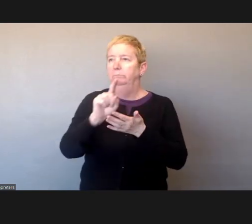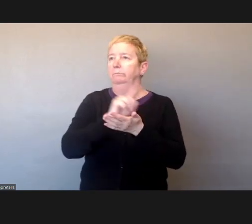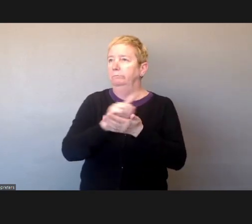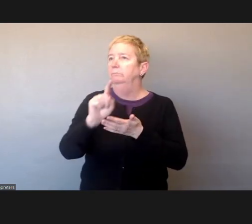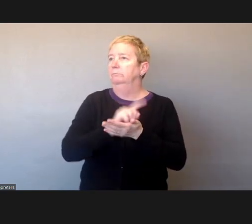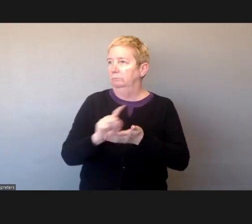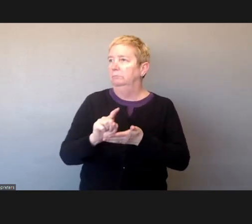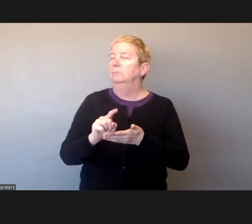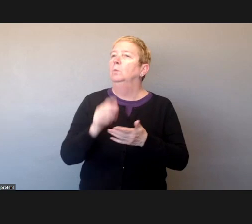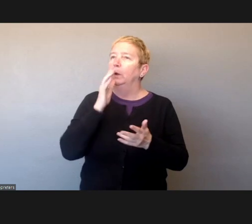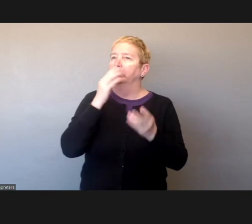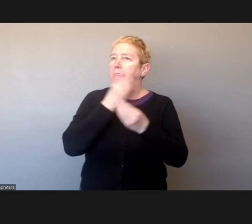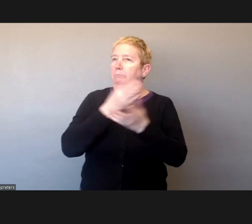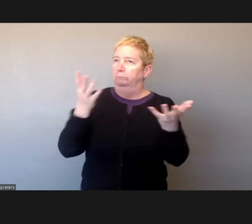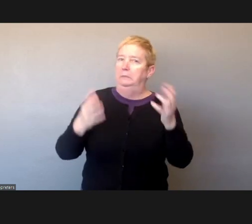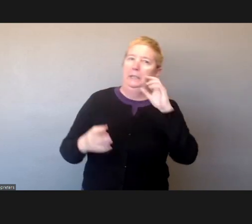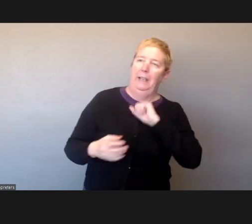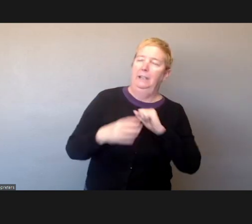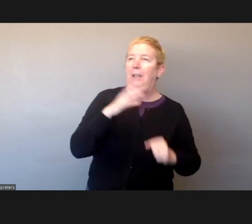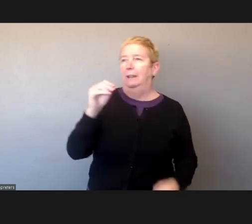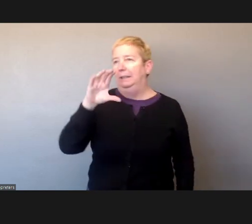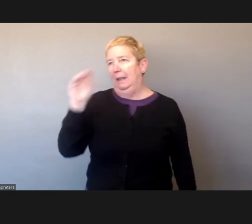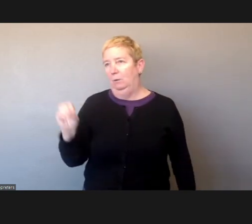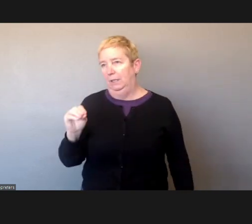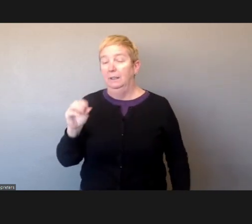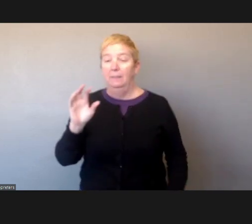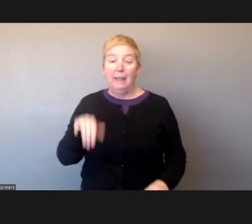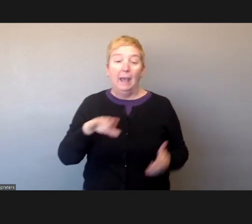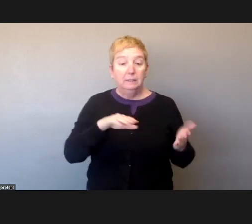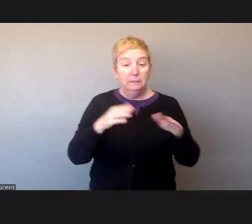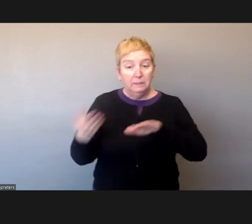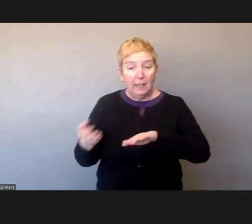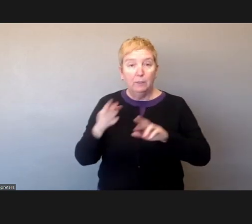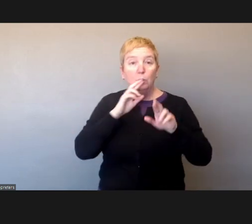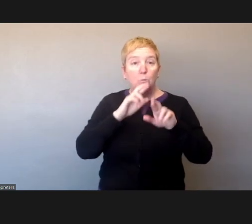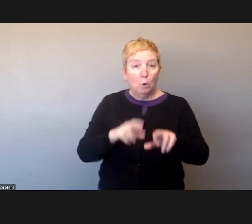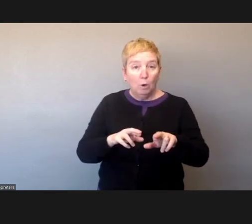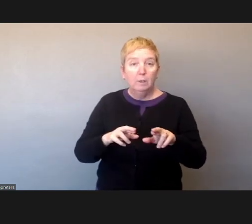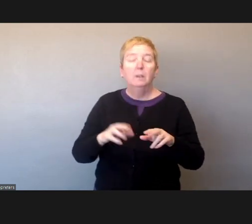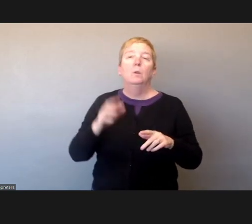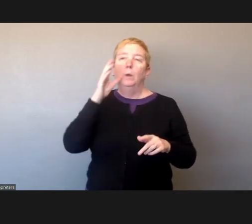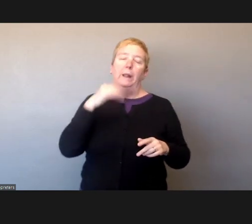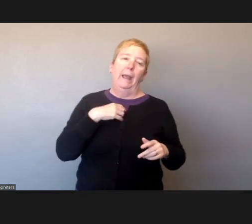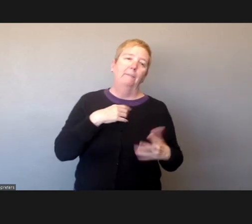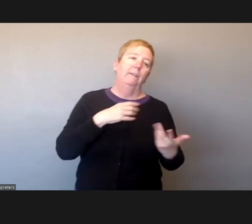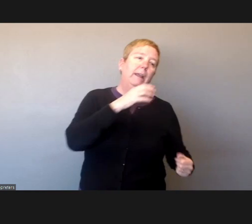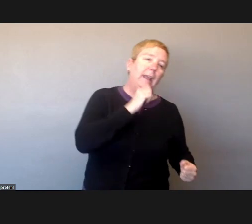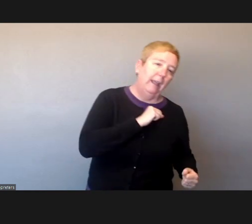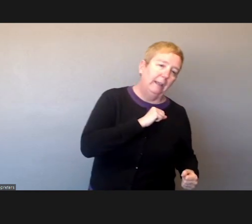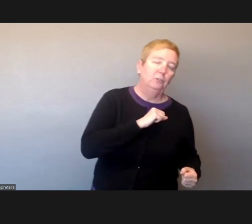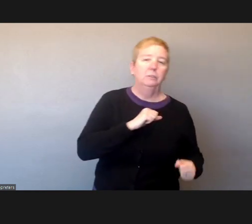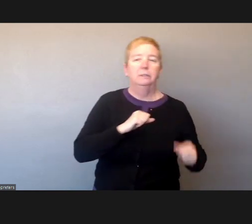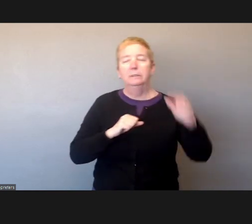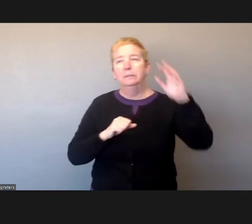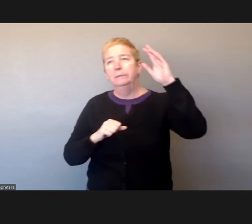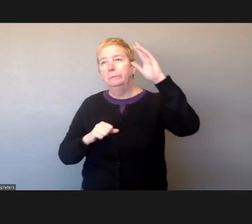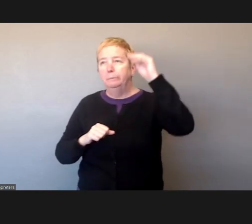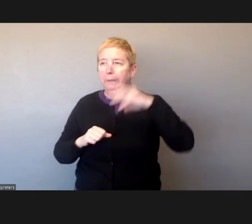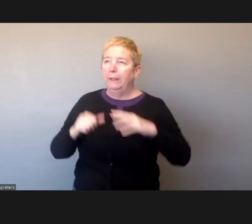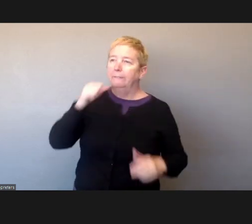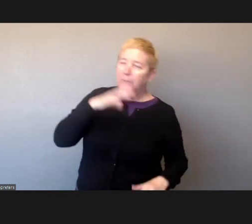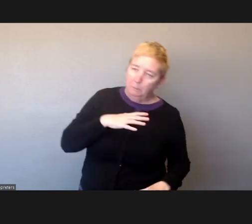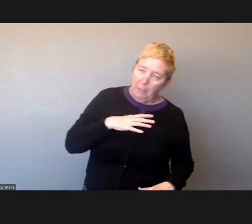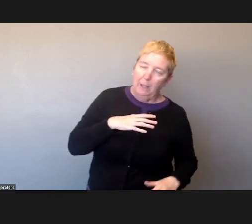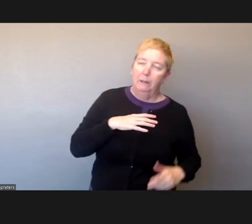by week. And those mortality reports have number of people who've died by age and gender and the like as well.